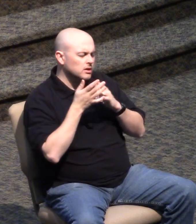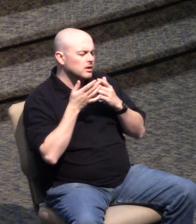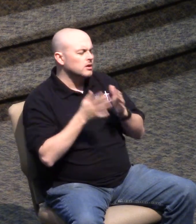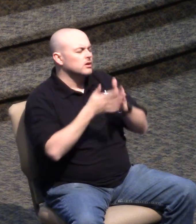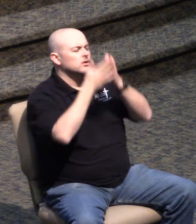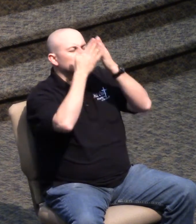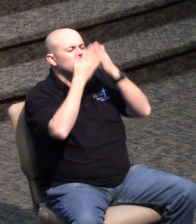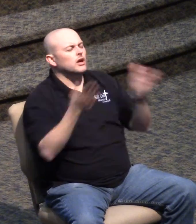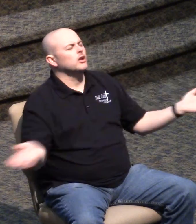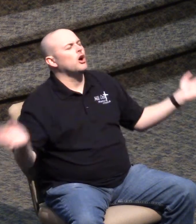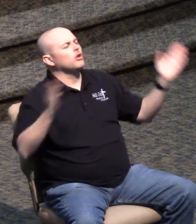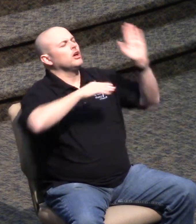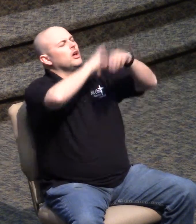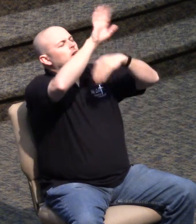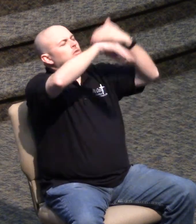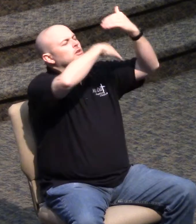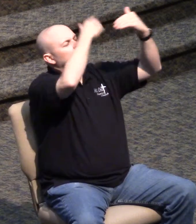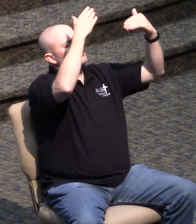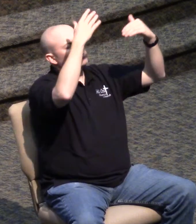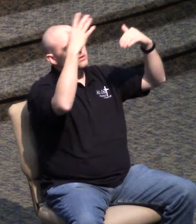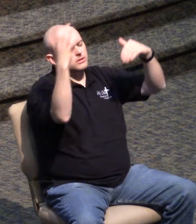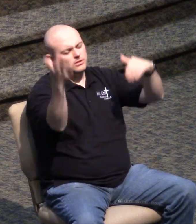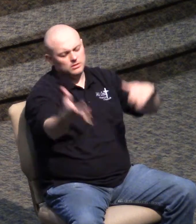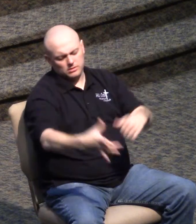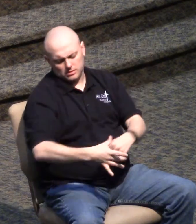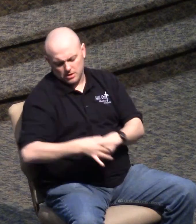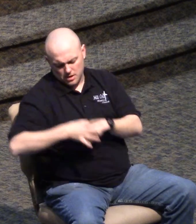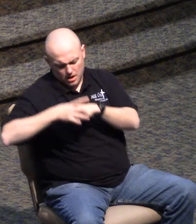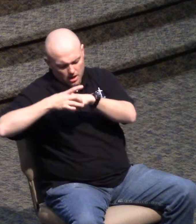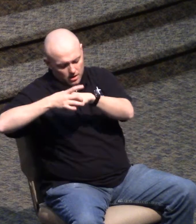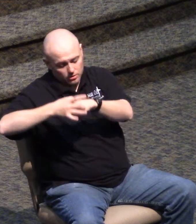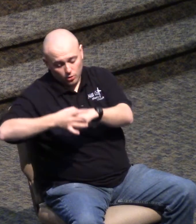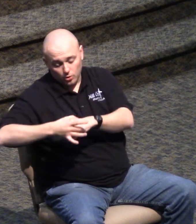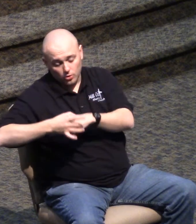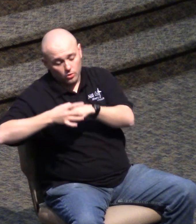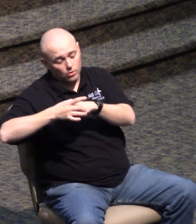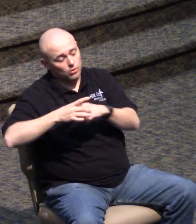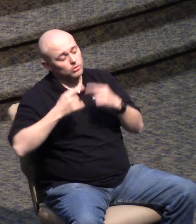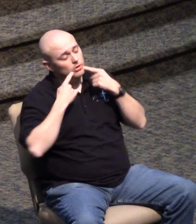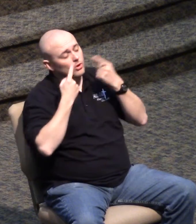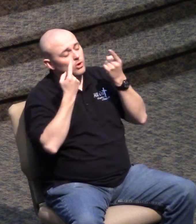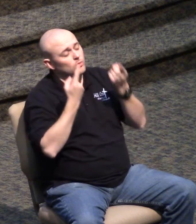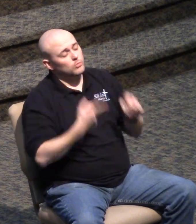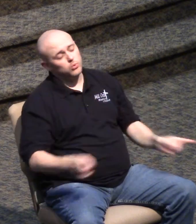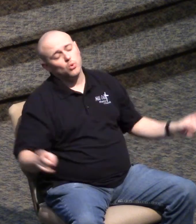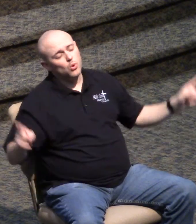Jesus. Let all heaven and earth.